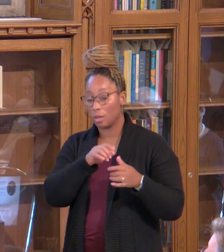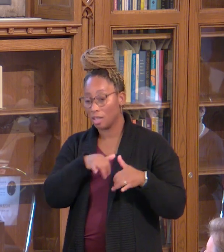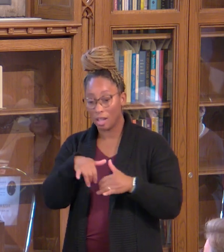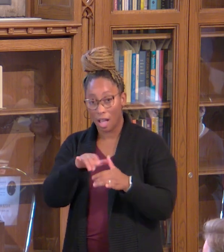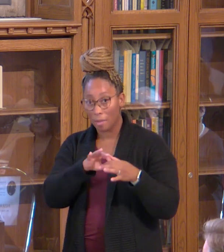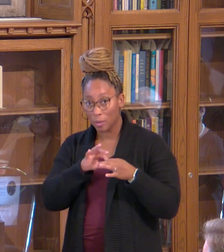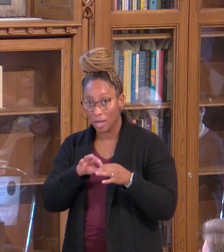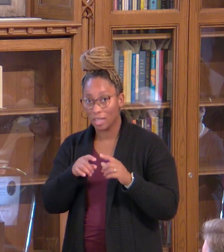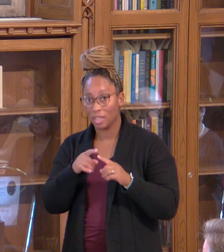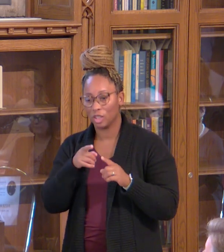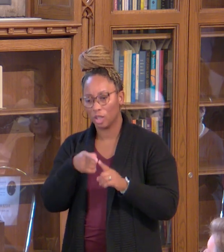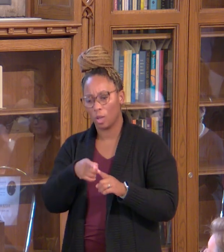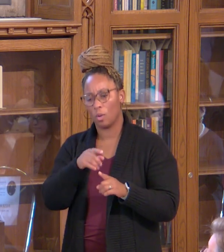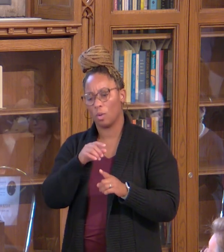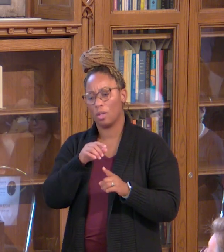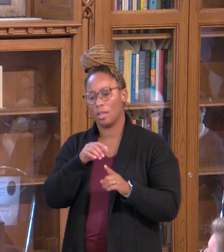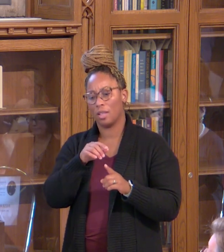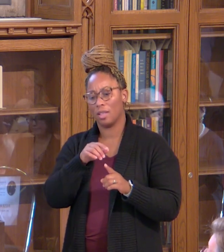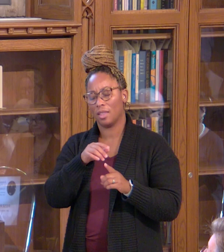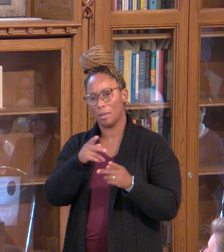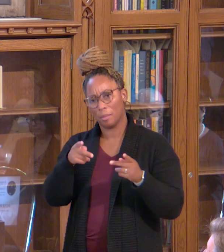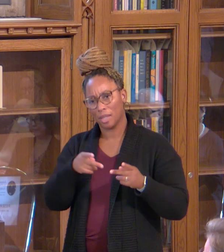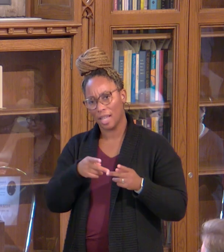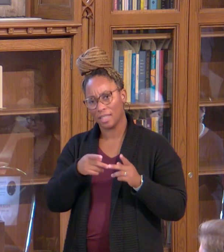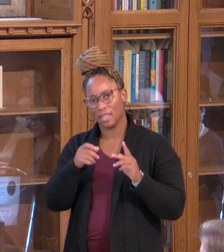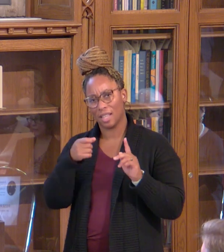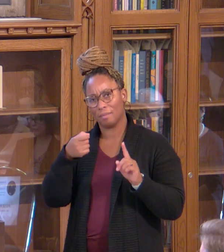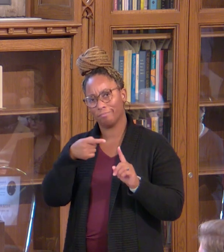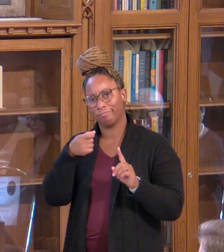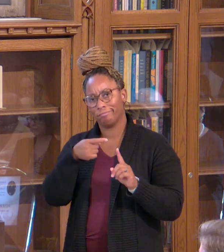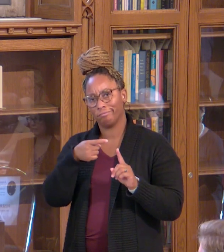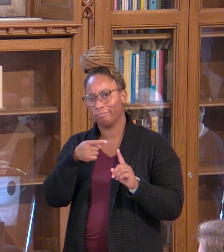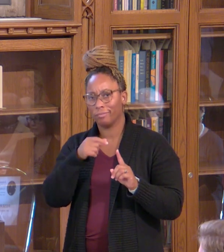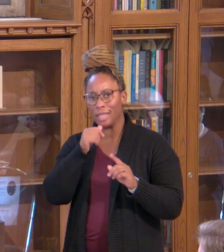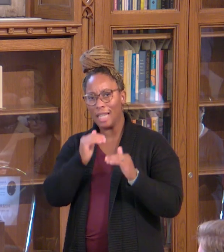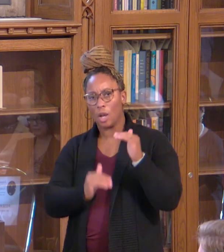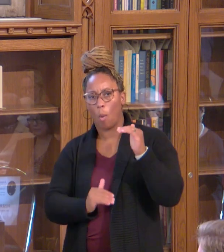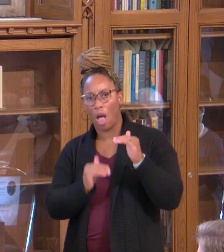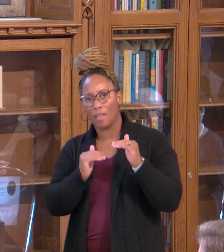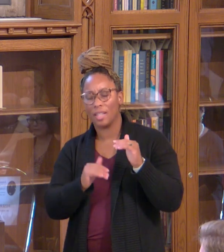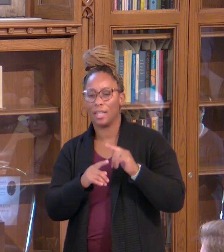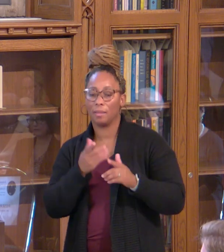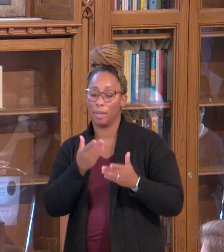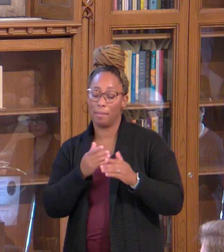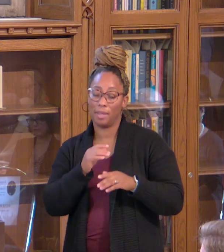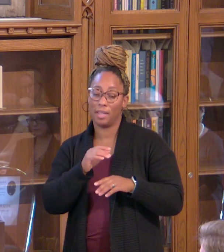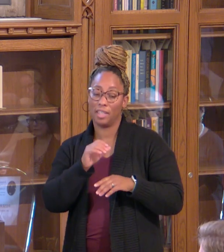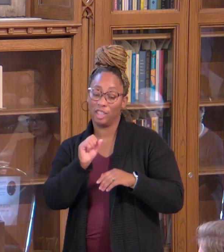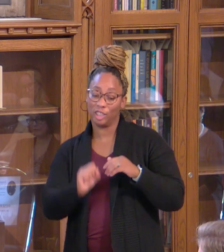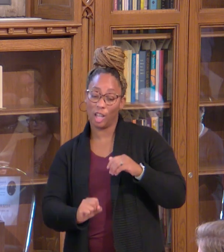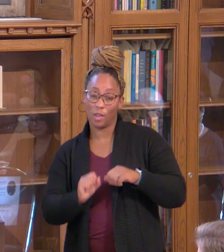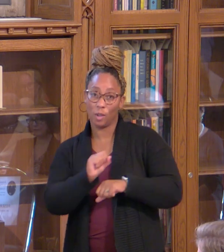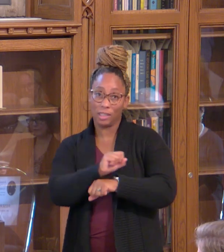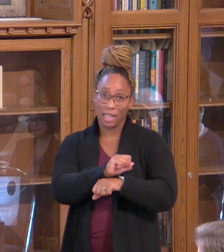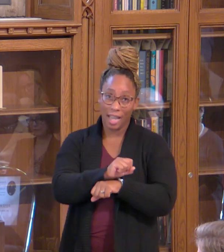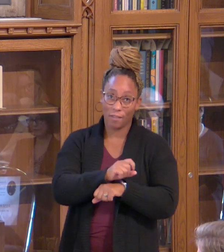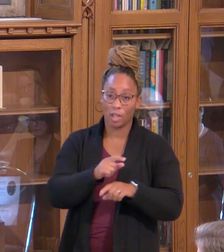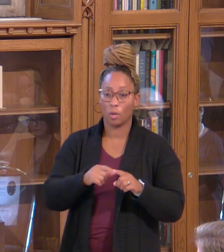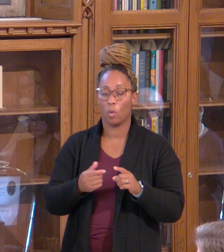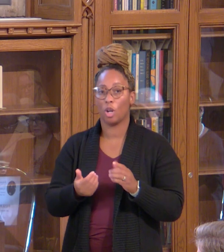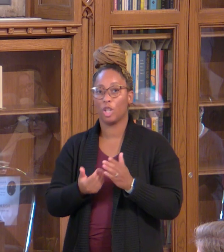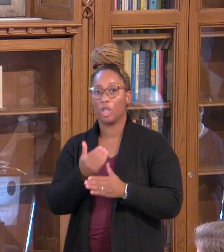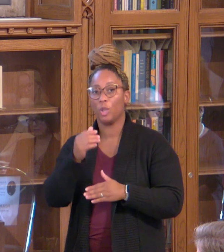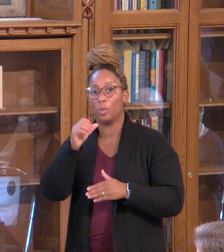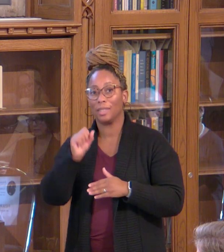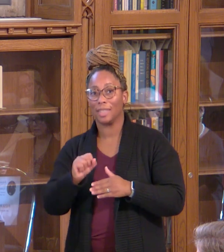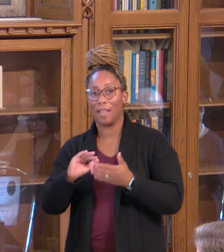racialized spaces that signal inequality so whether that be in southern slavery or in New South cities